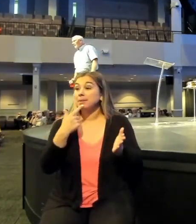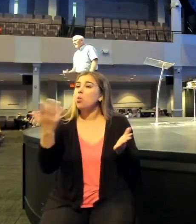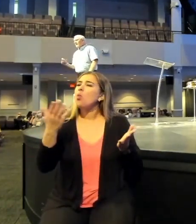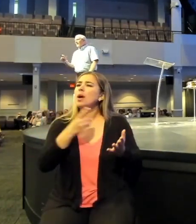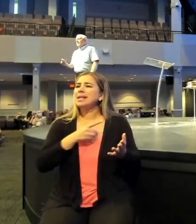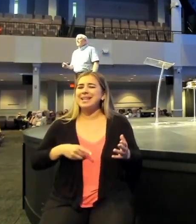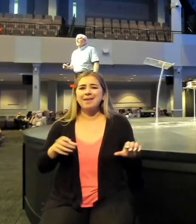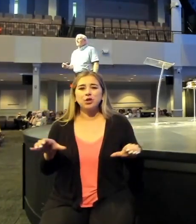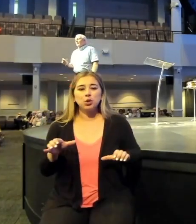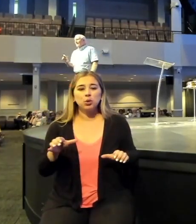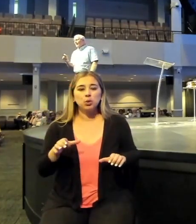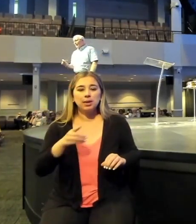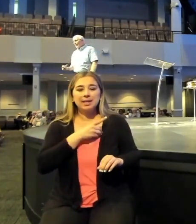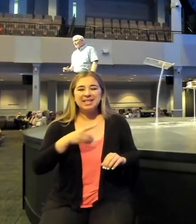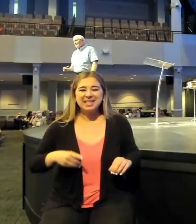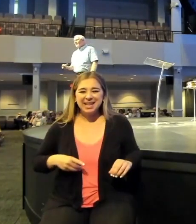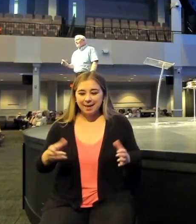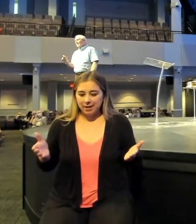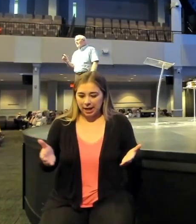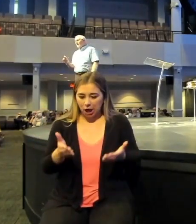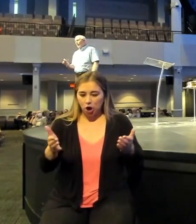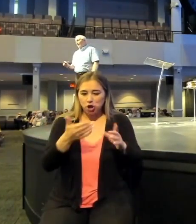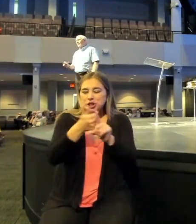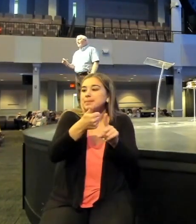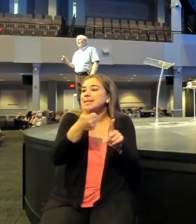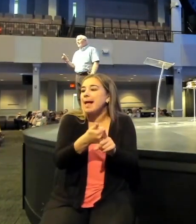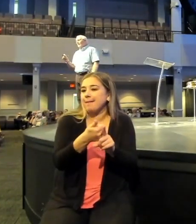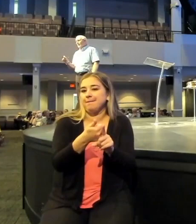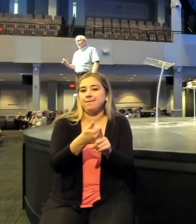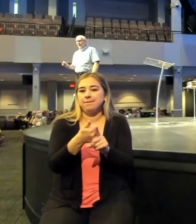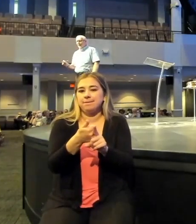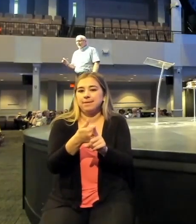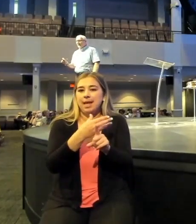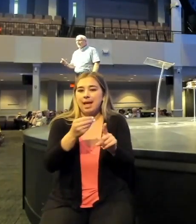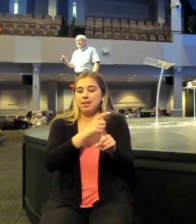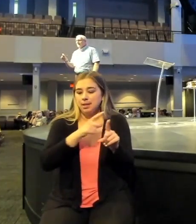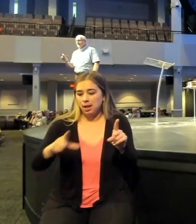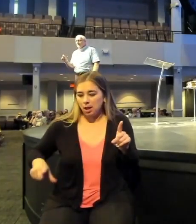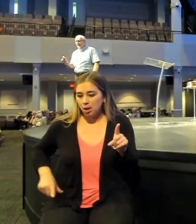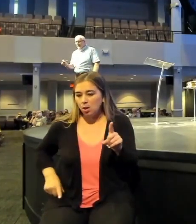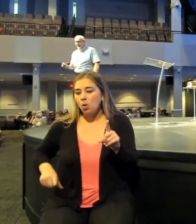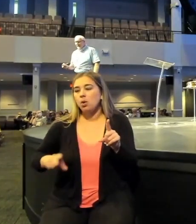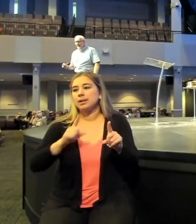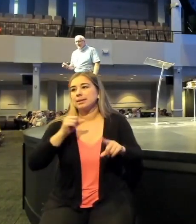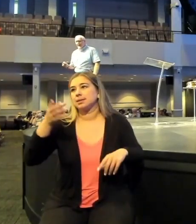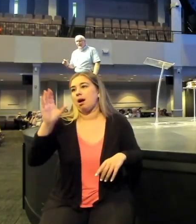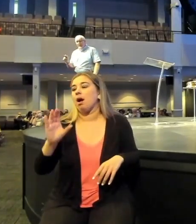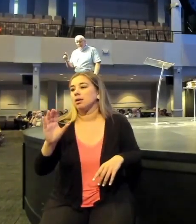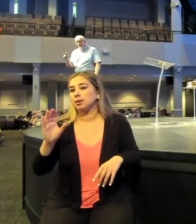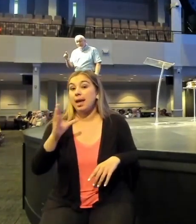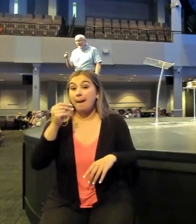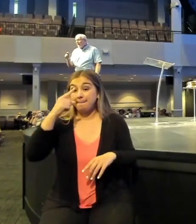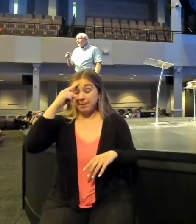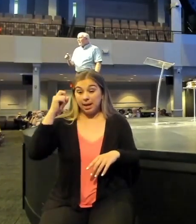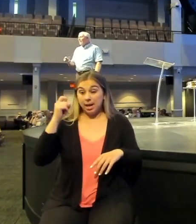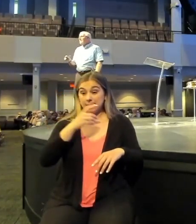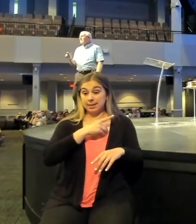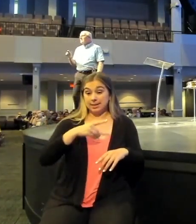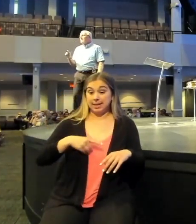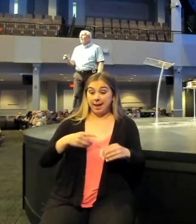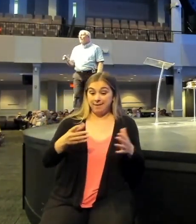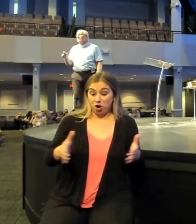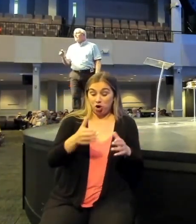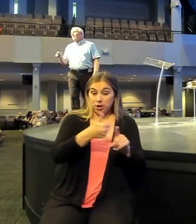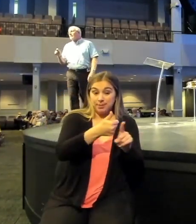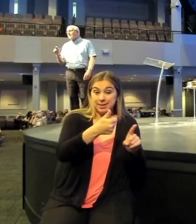did? David encouraged himself in the Lord his God. And because David